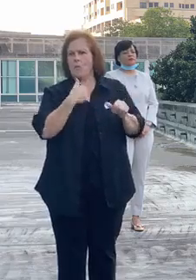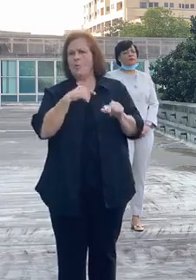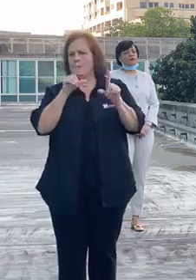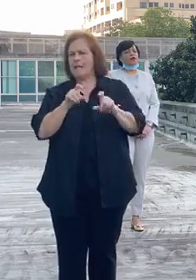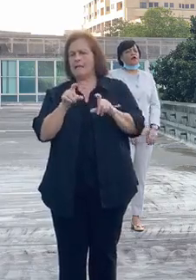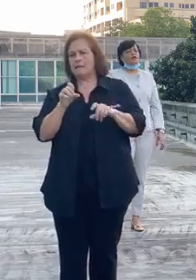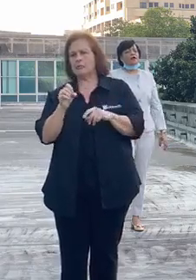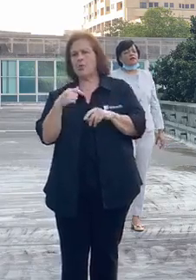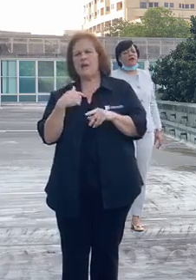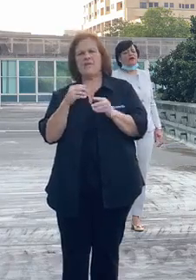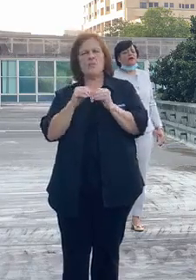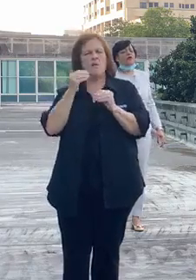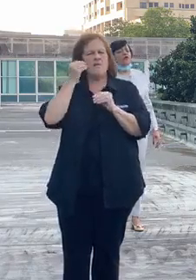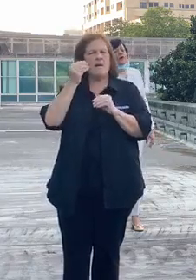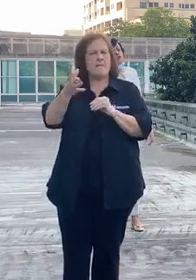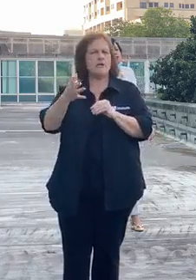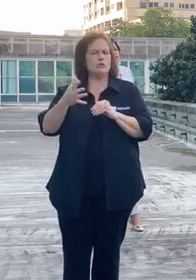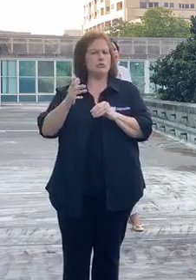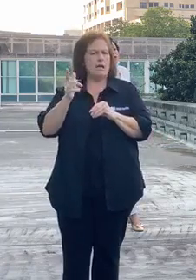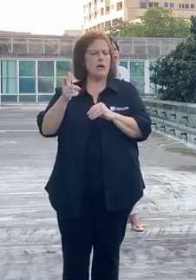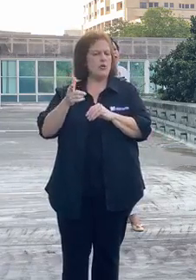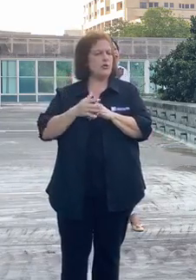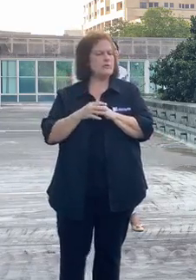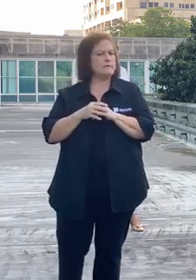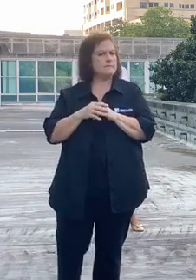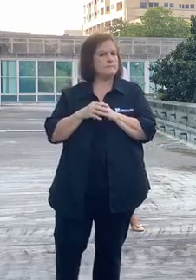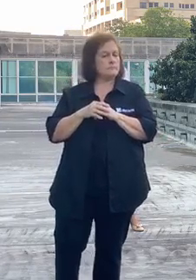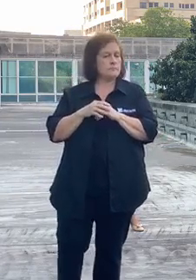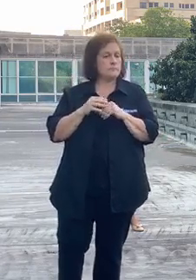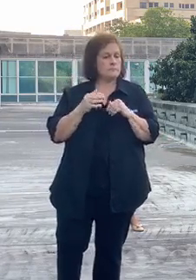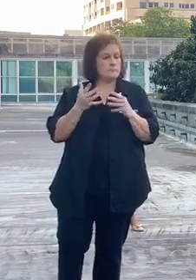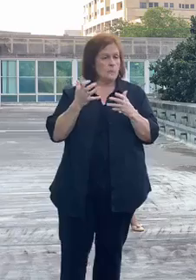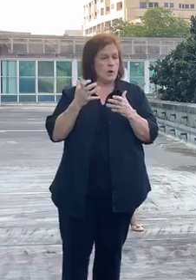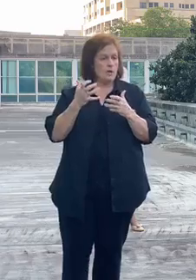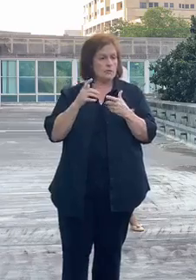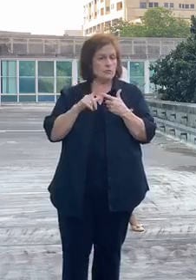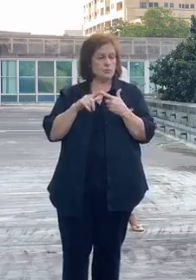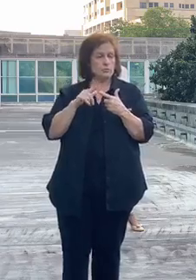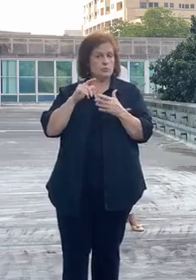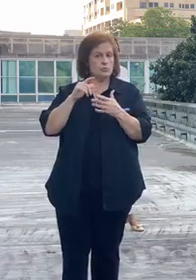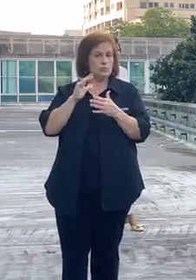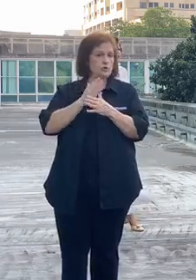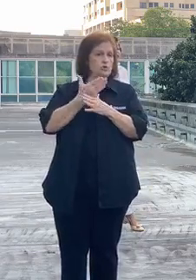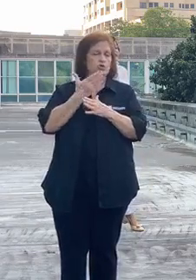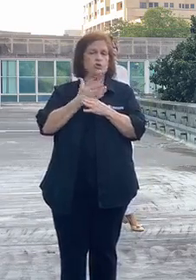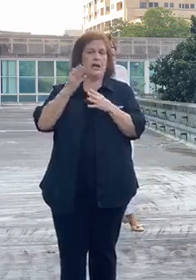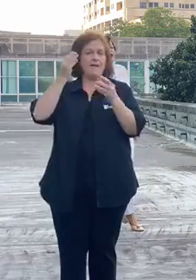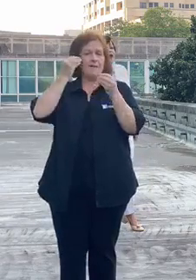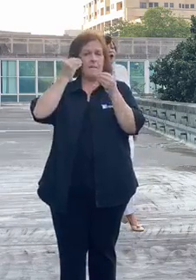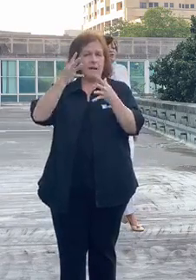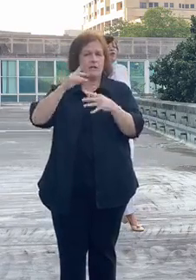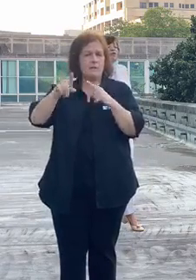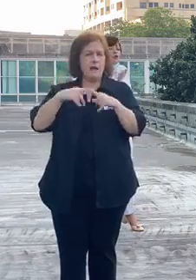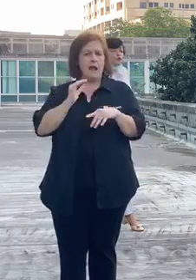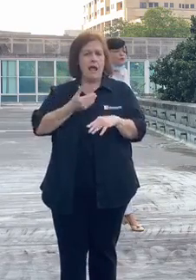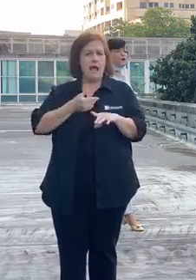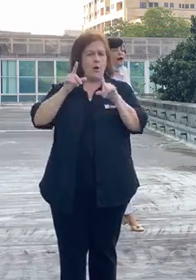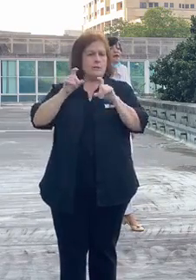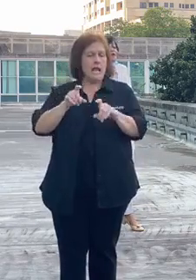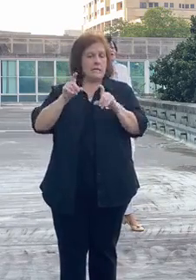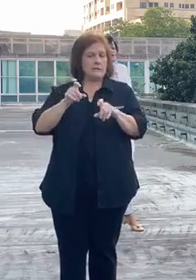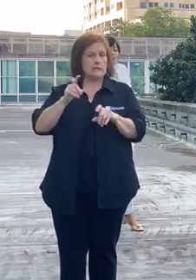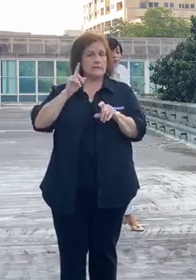on what that would look like. Dr. Beckno, you want to share information of our testing for